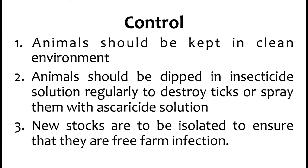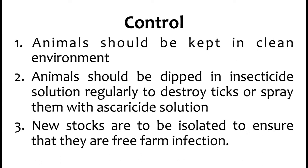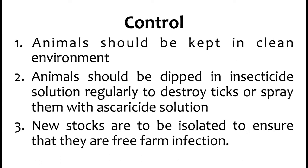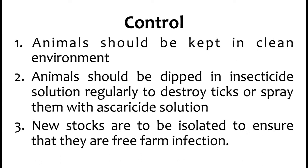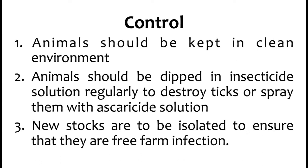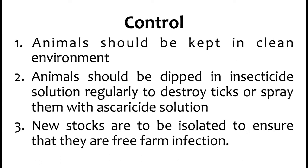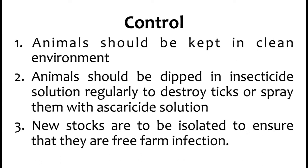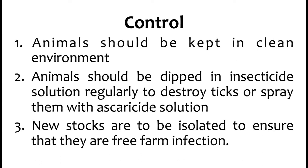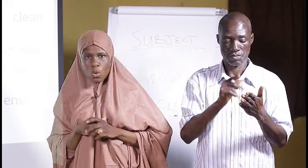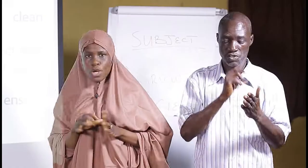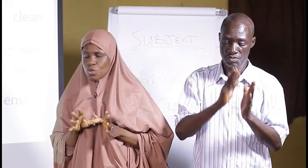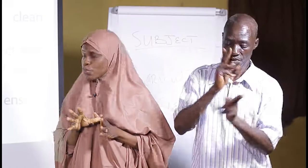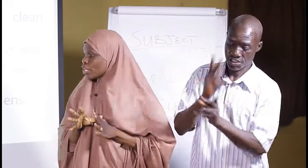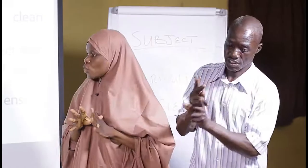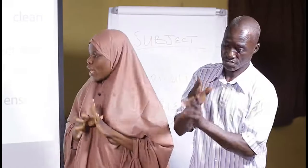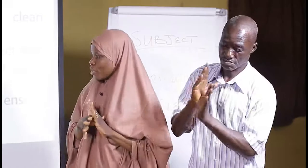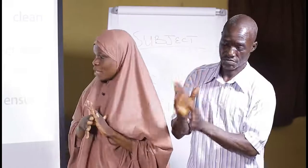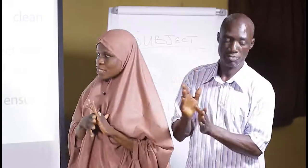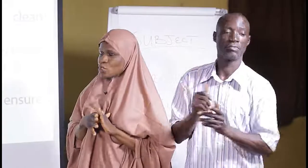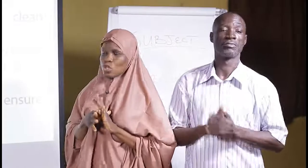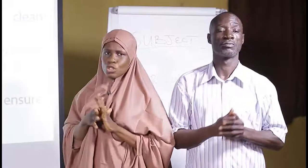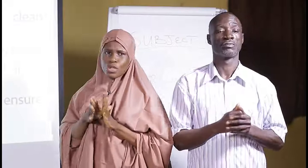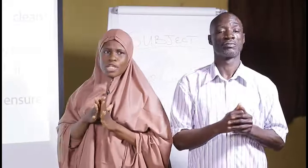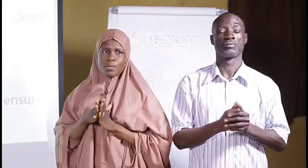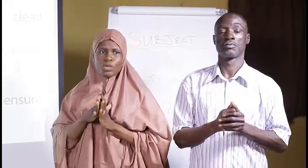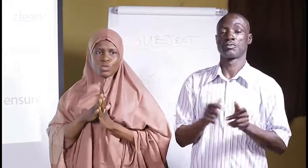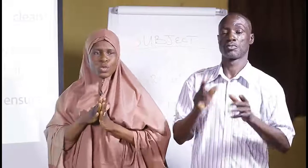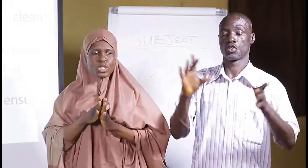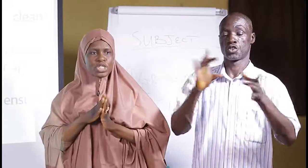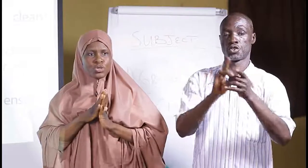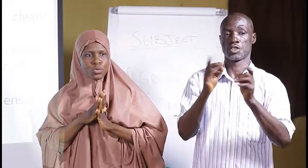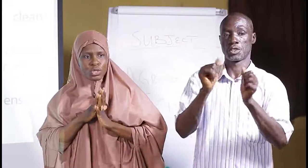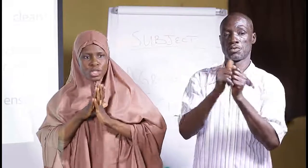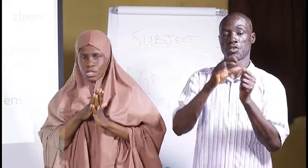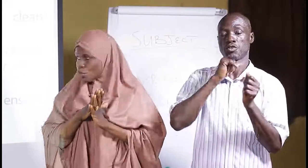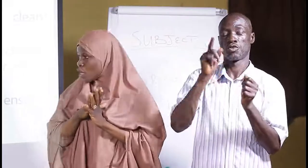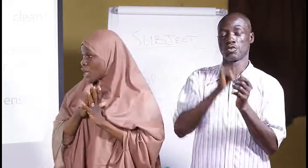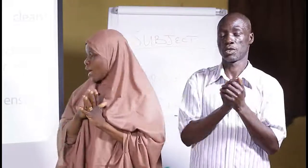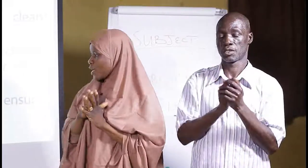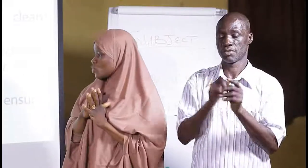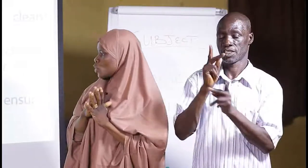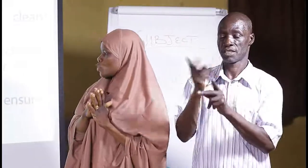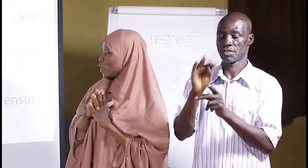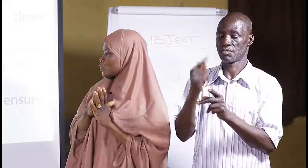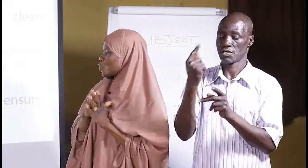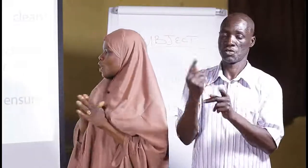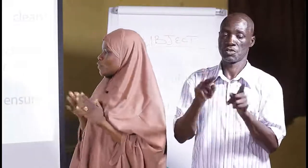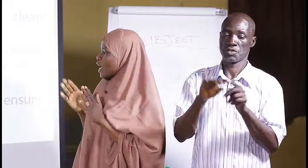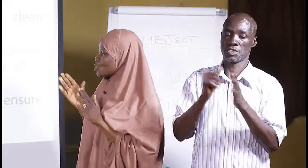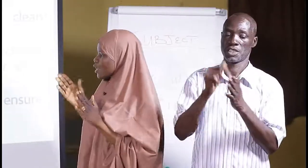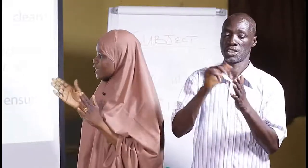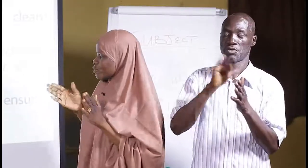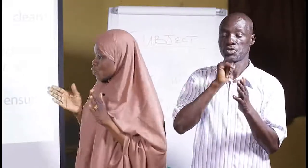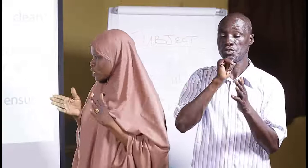free from infection. When you bring new animals, don't join them with the ones in your what? In your head. What you have to do, you have